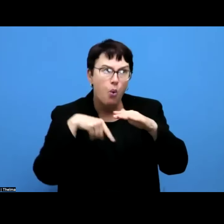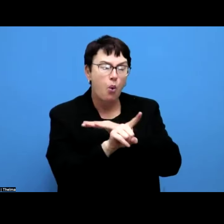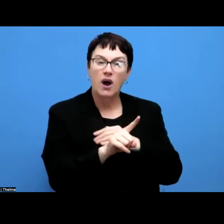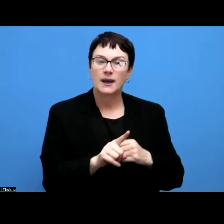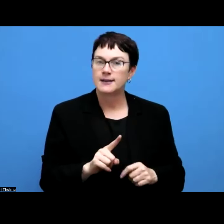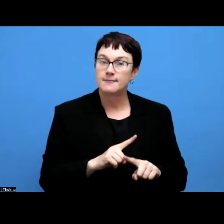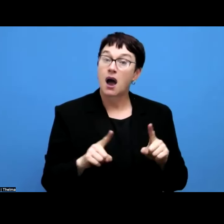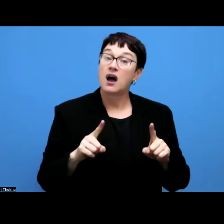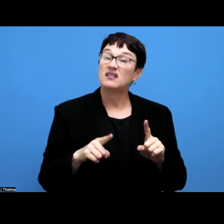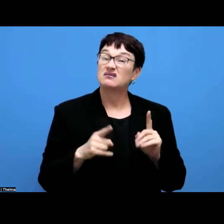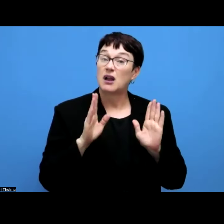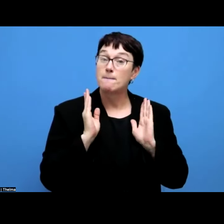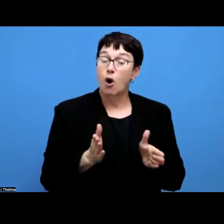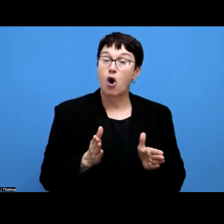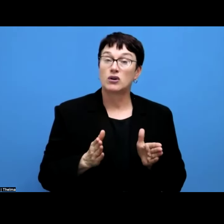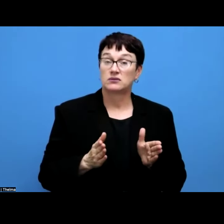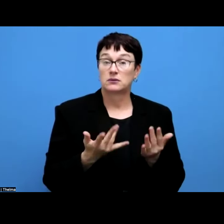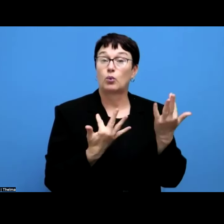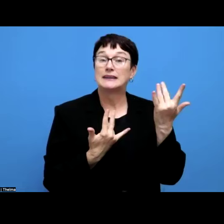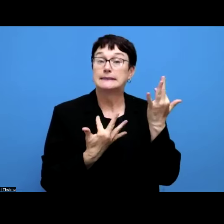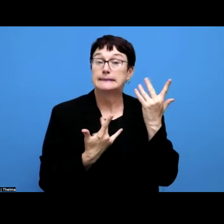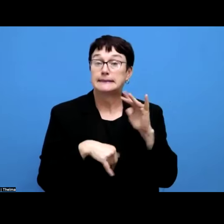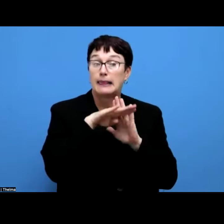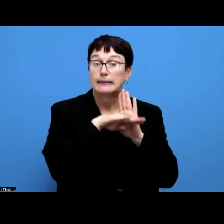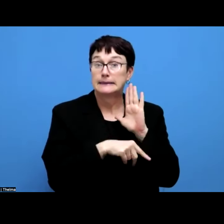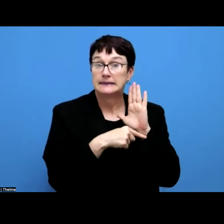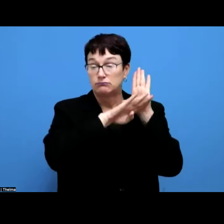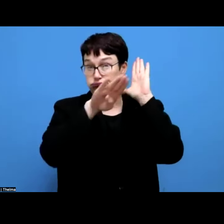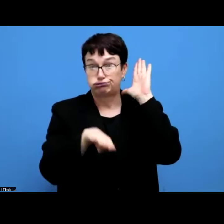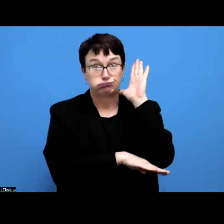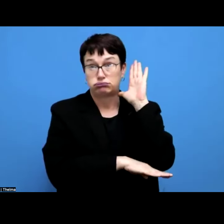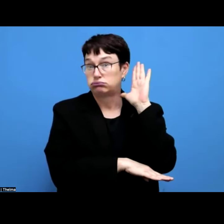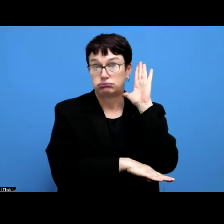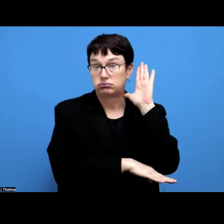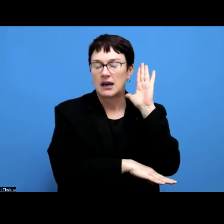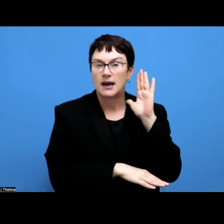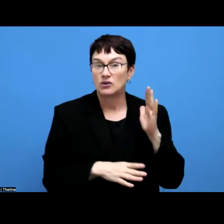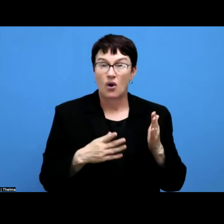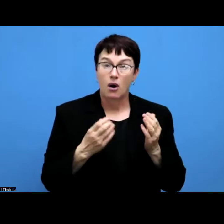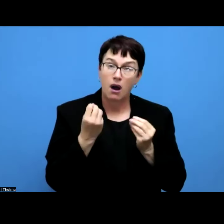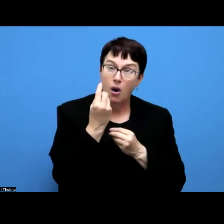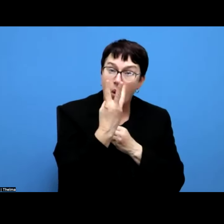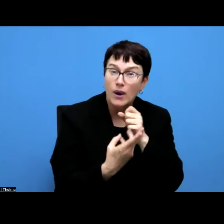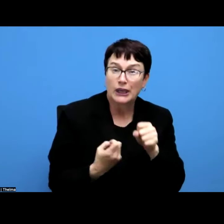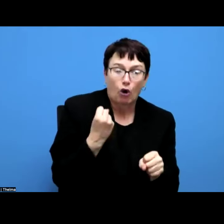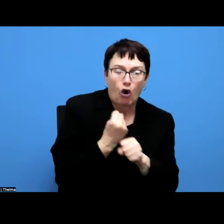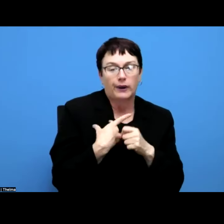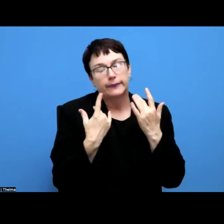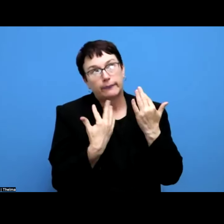years. Having private medical insurance is essential to access care in a timely fashion, but it is very